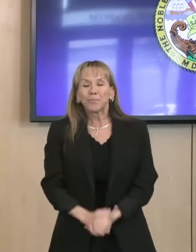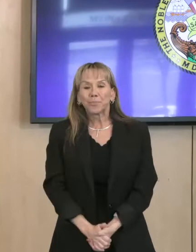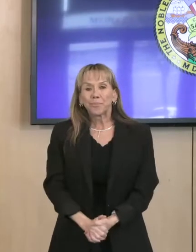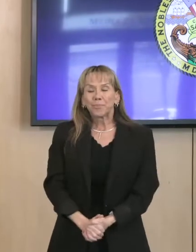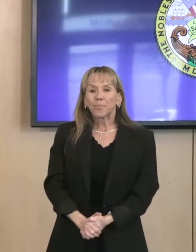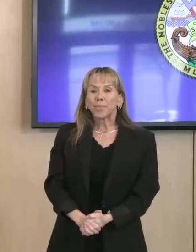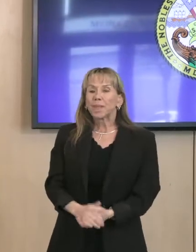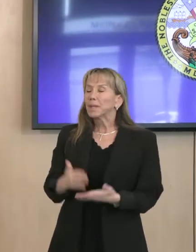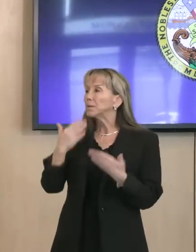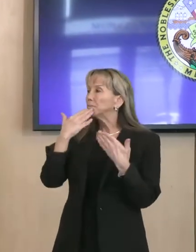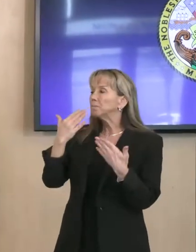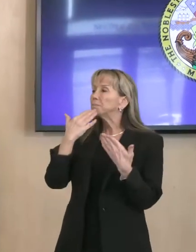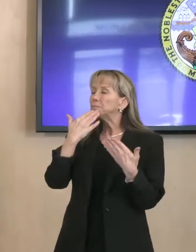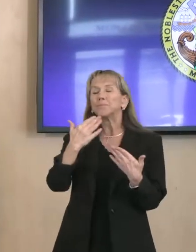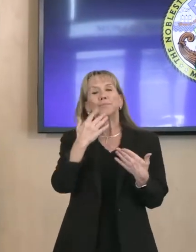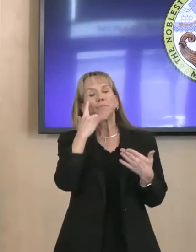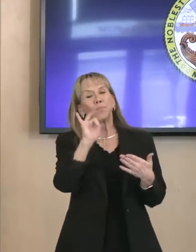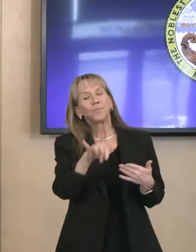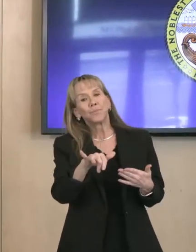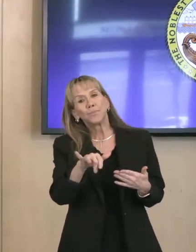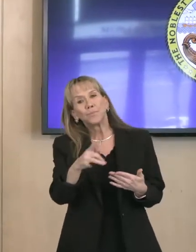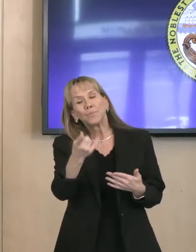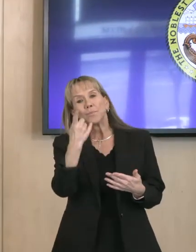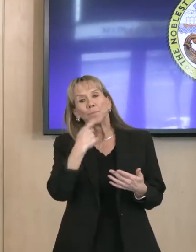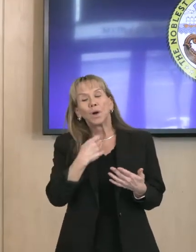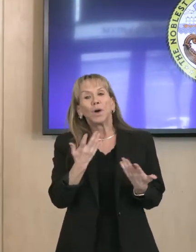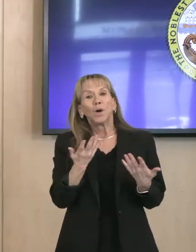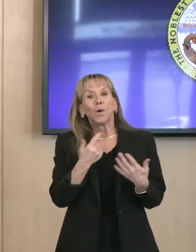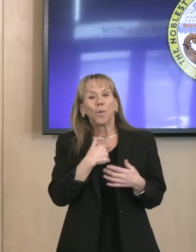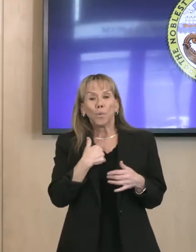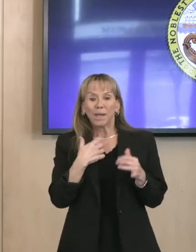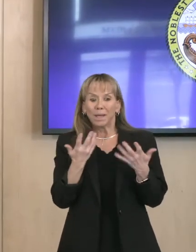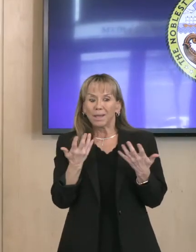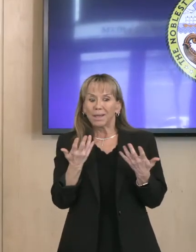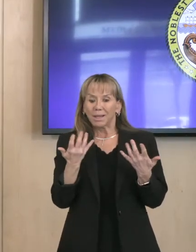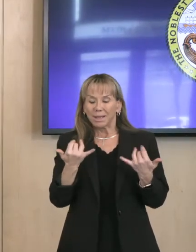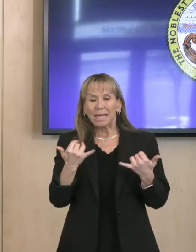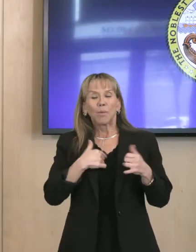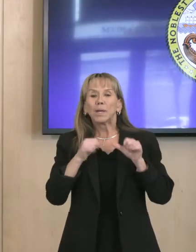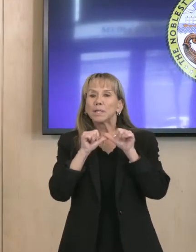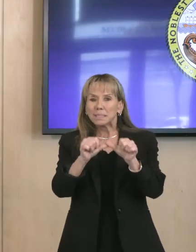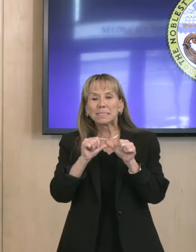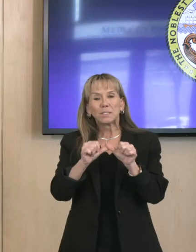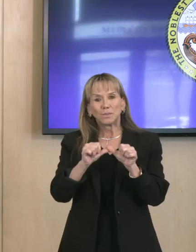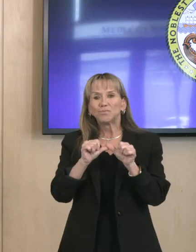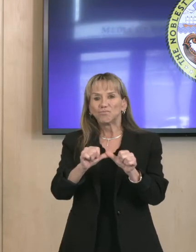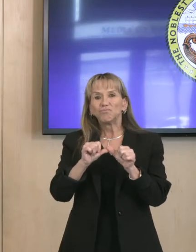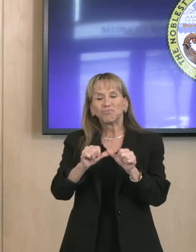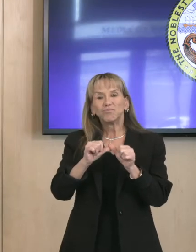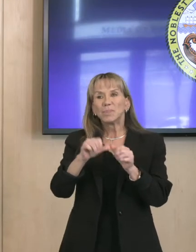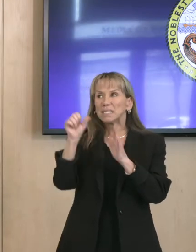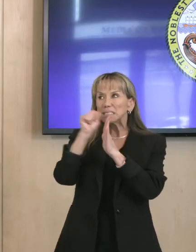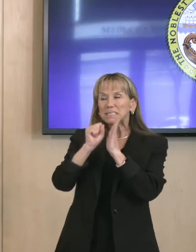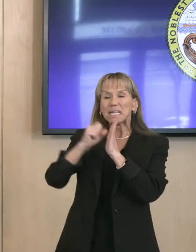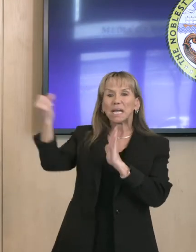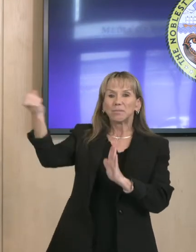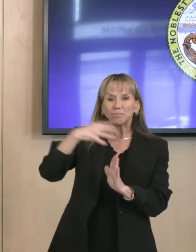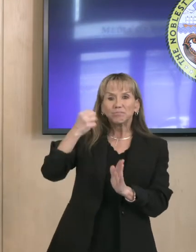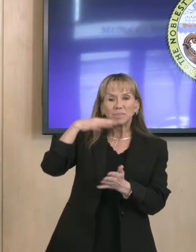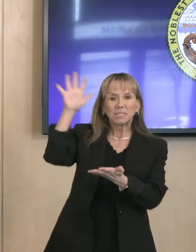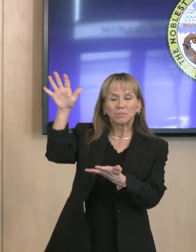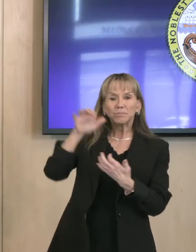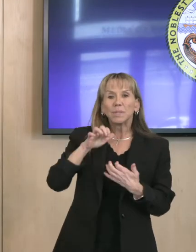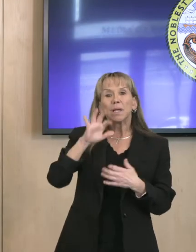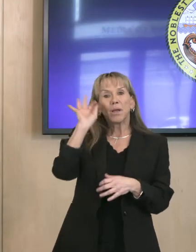Okay, Carlos, thank you for that. We continue to get additional shipments from the state and the federal